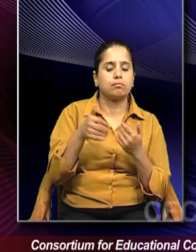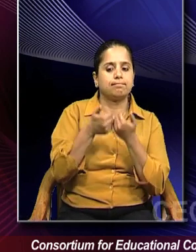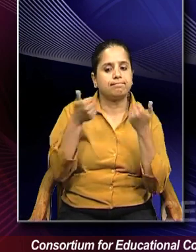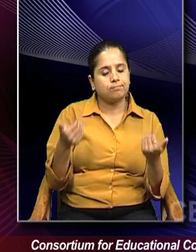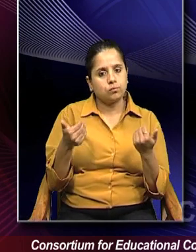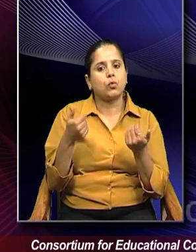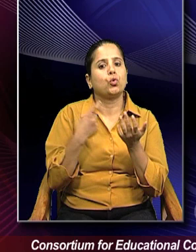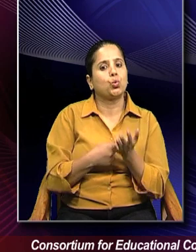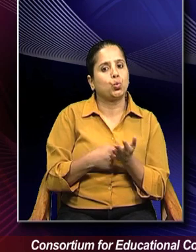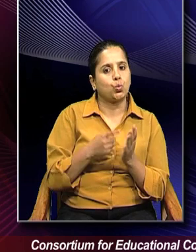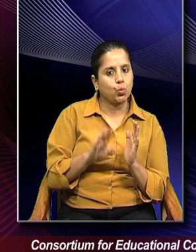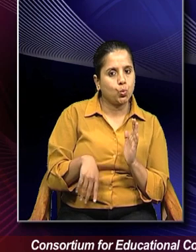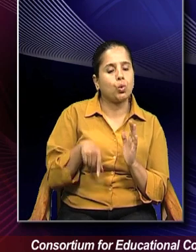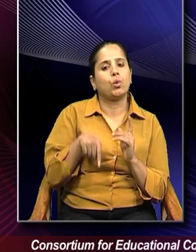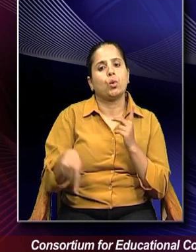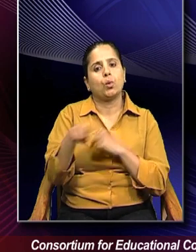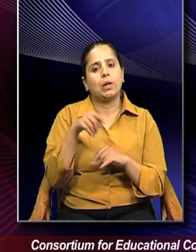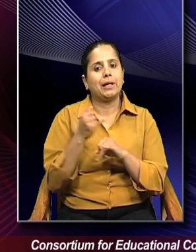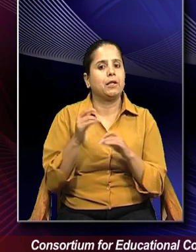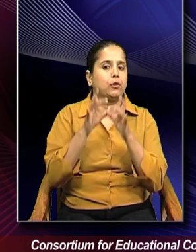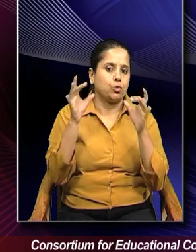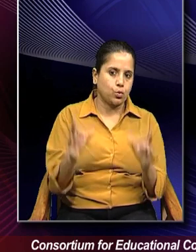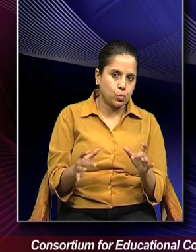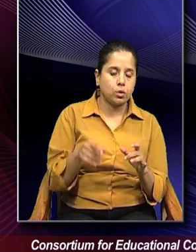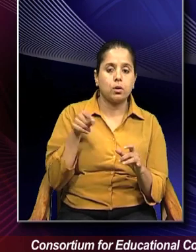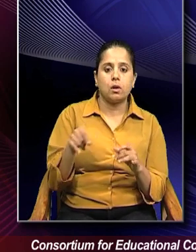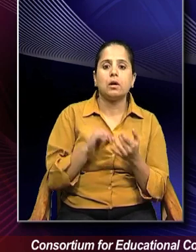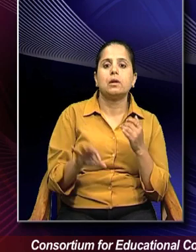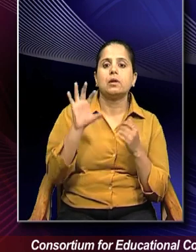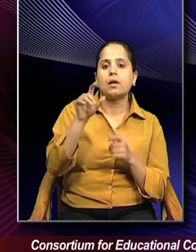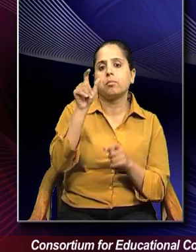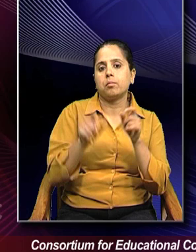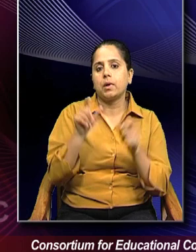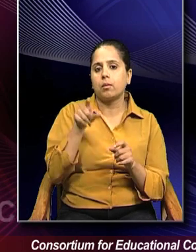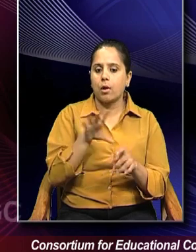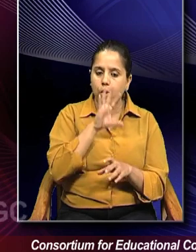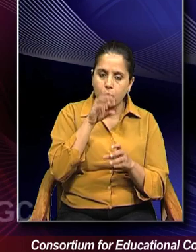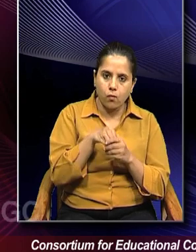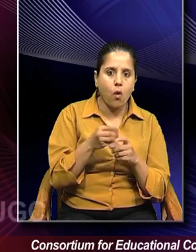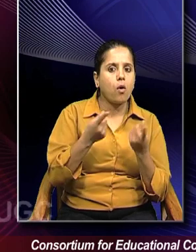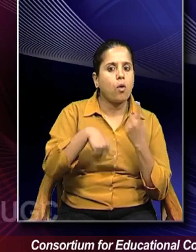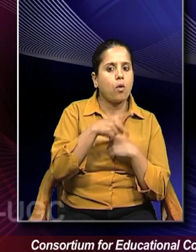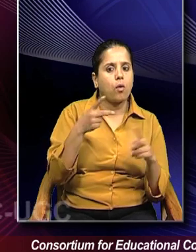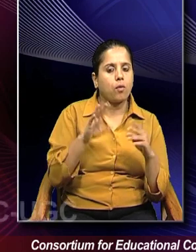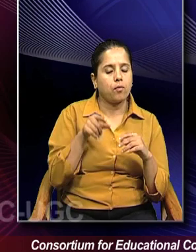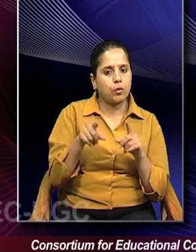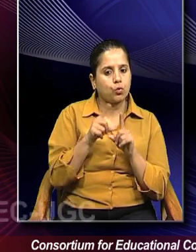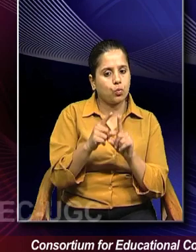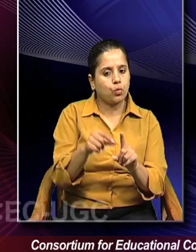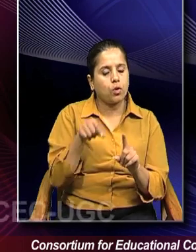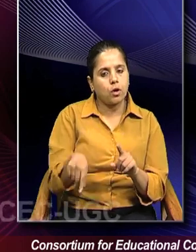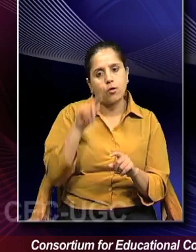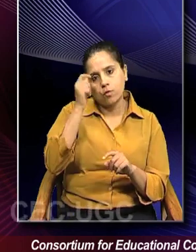distinctive rules, norms and institutions that states people are involved with in the conduct of